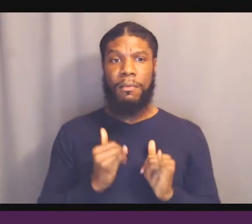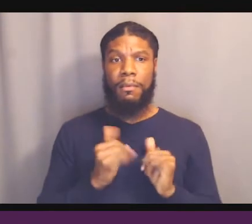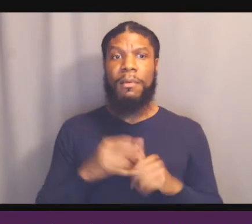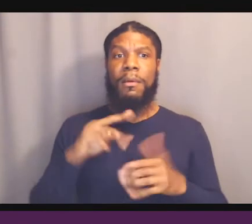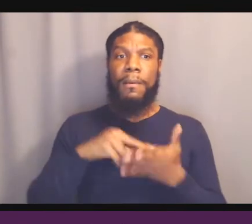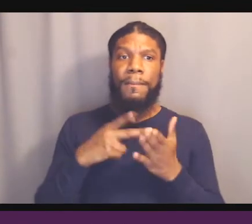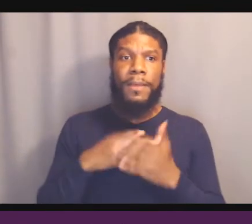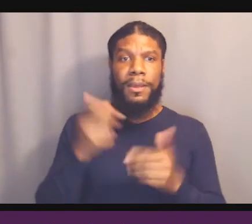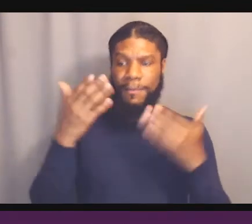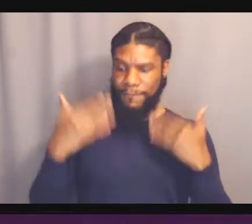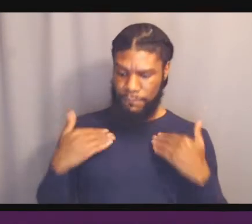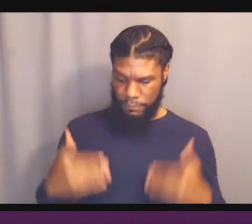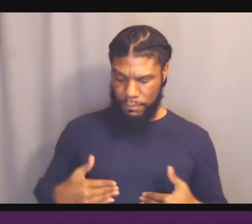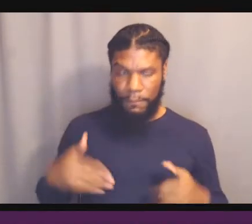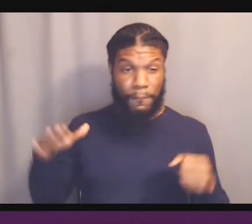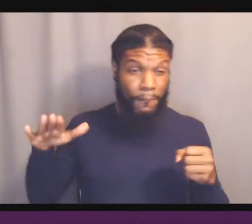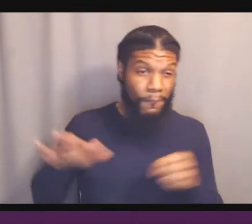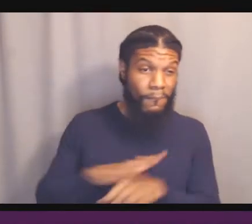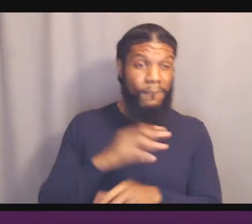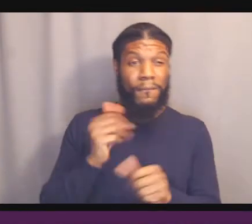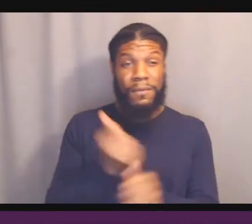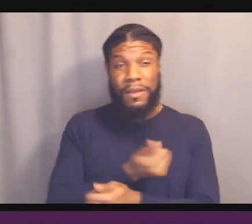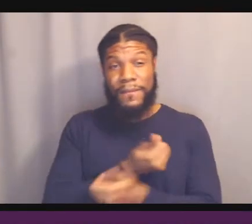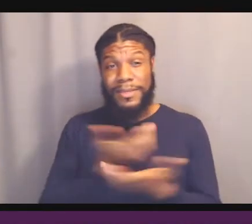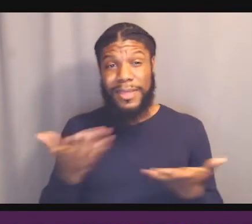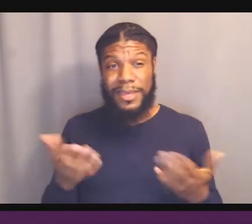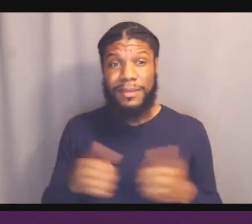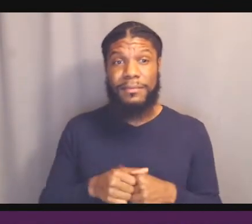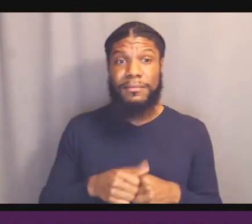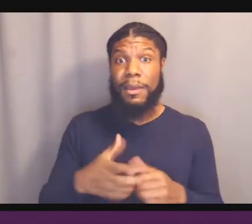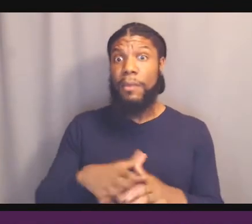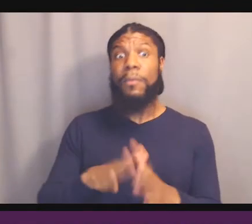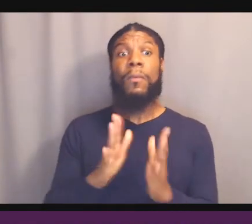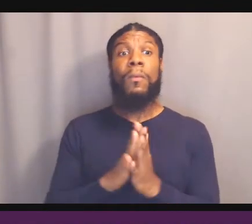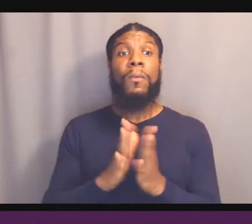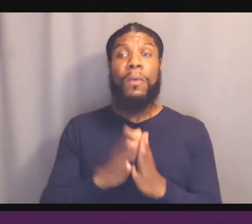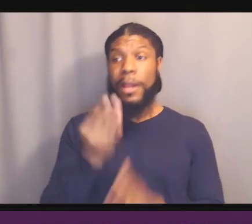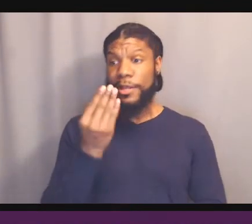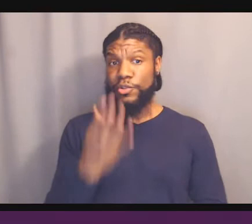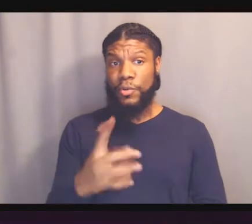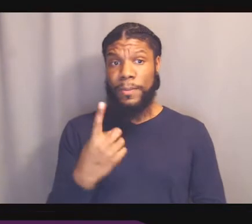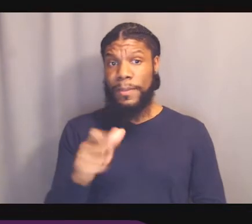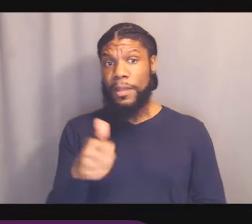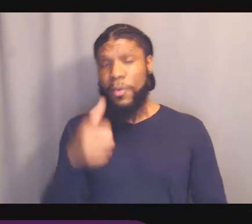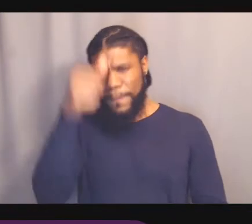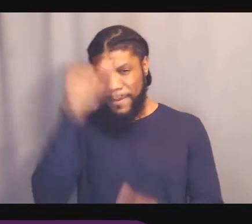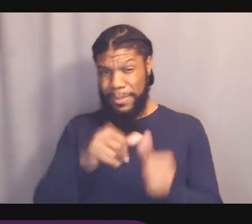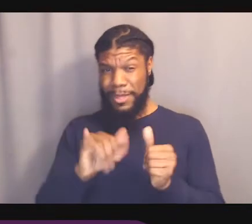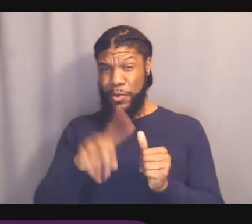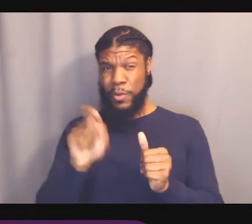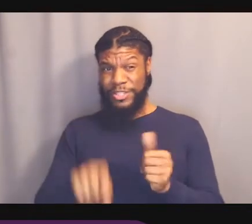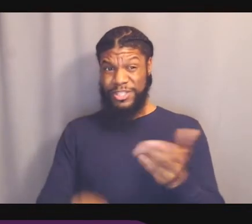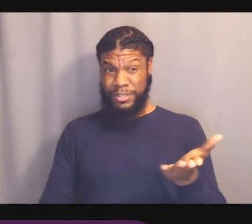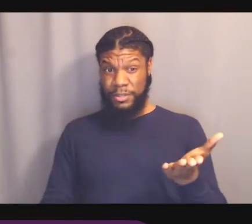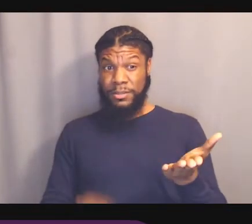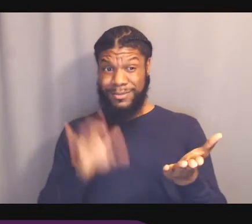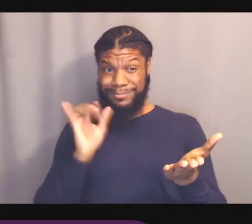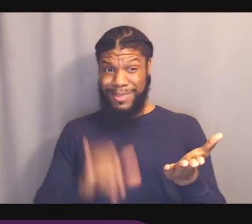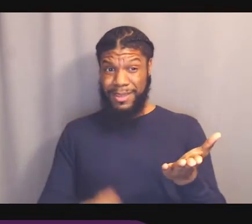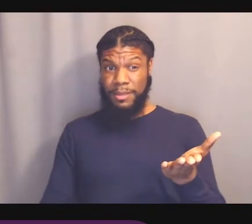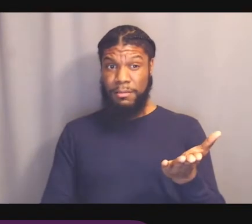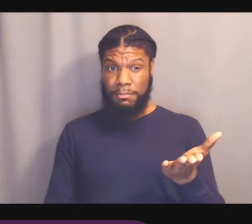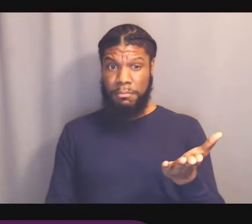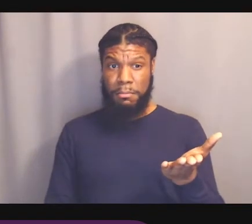well. Okay. Here's the thing. Oh, God. Here's the thing. Remember the question. Hold on. When words alone won't